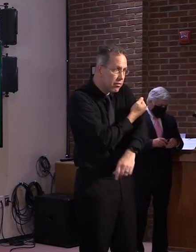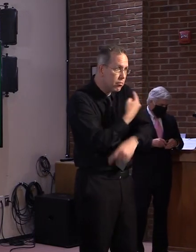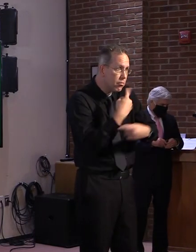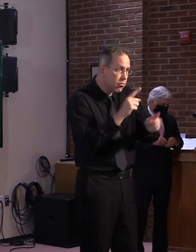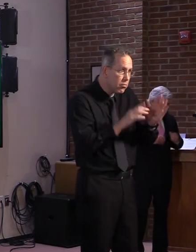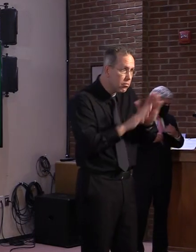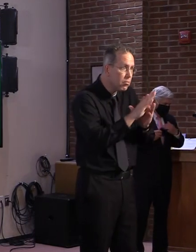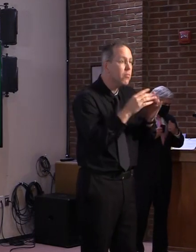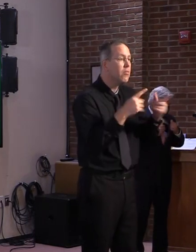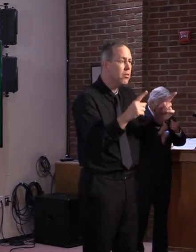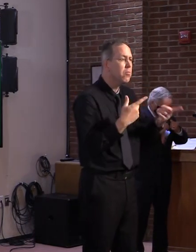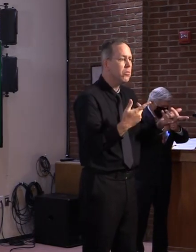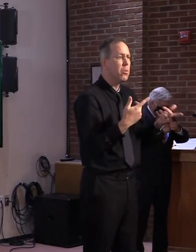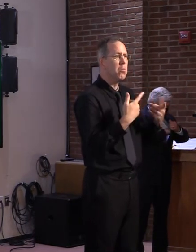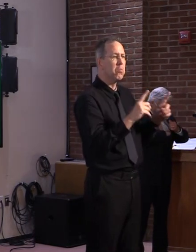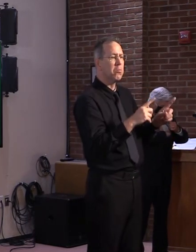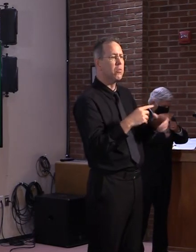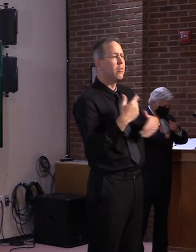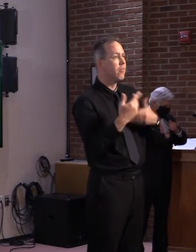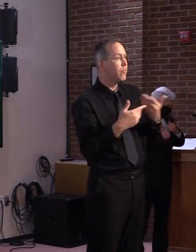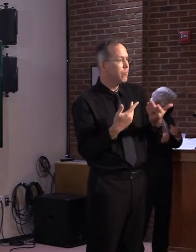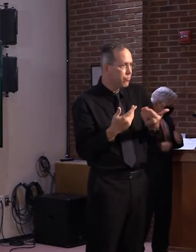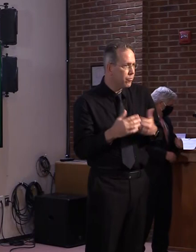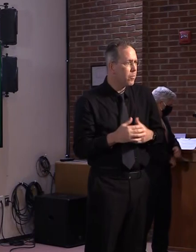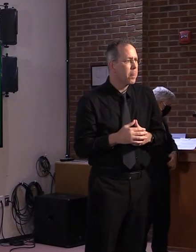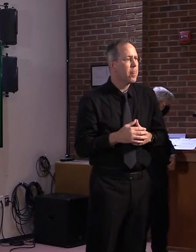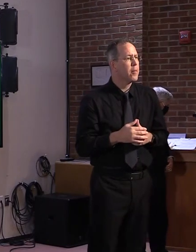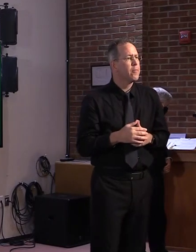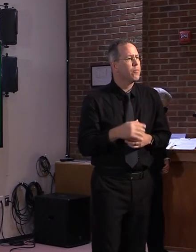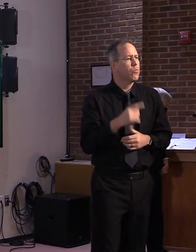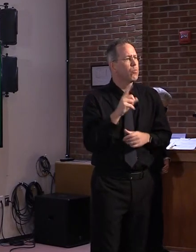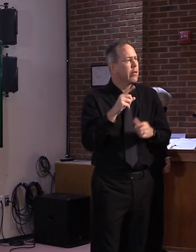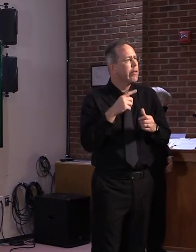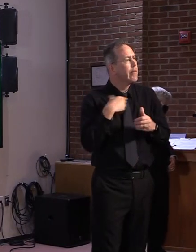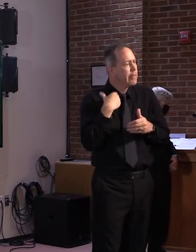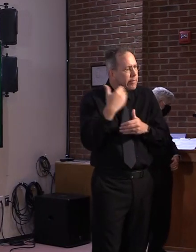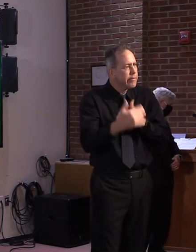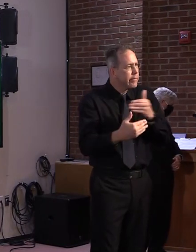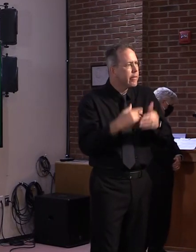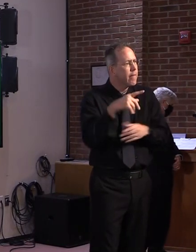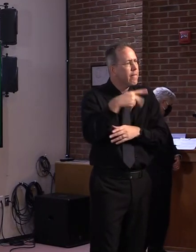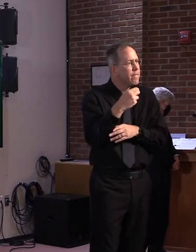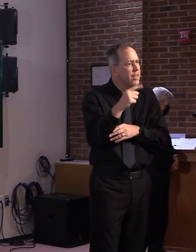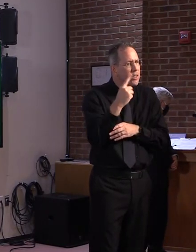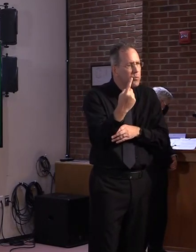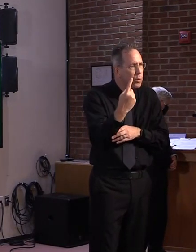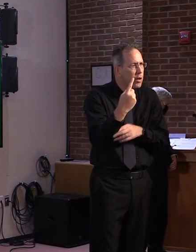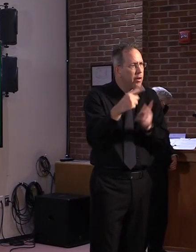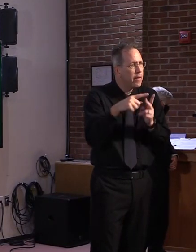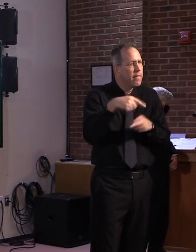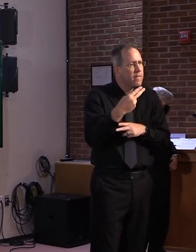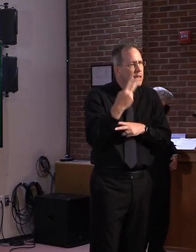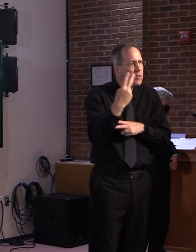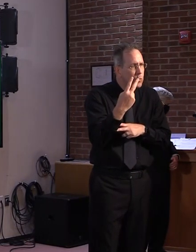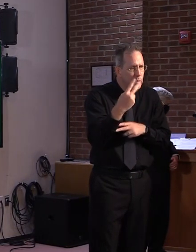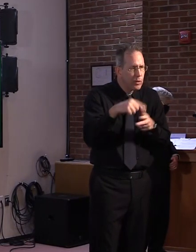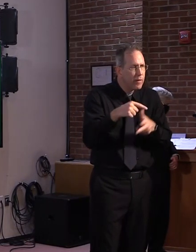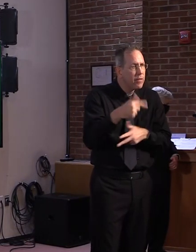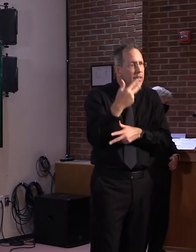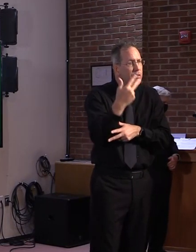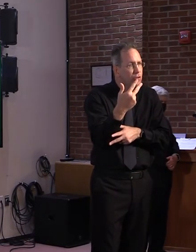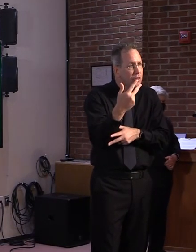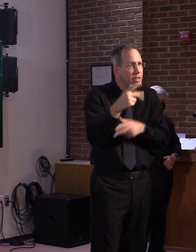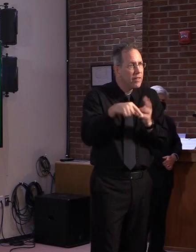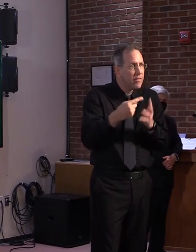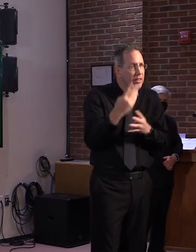later phase trials, not just phase one or two, but trying to get to phase three, maybe we won't have to go through a long period of time.